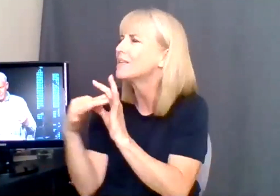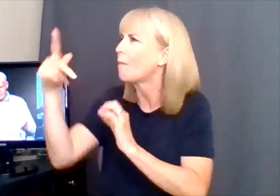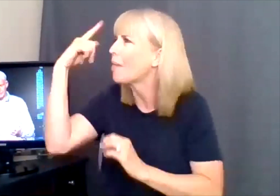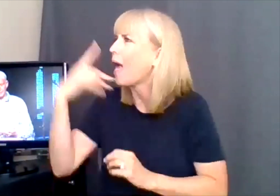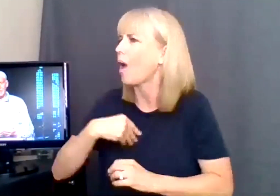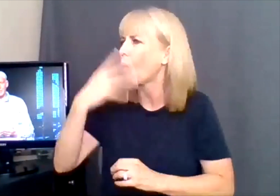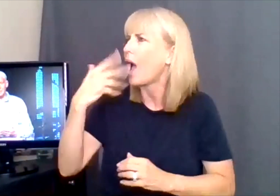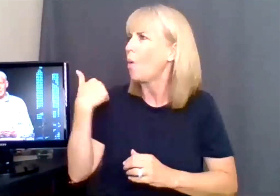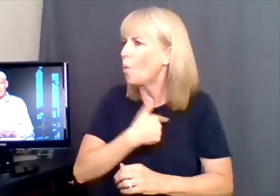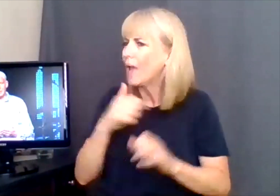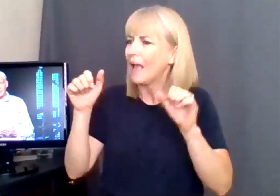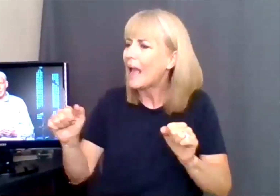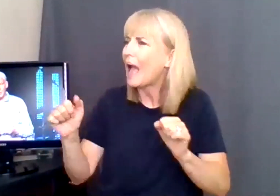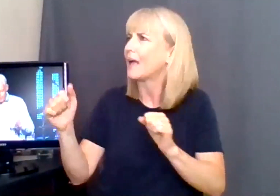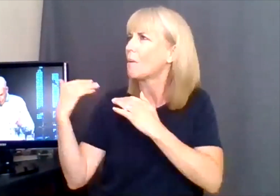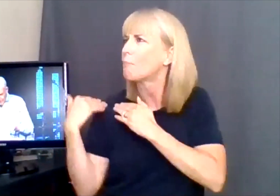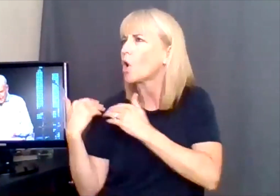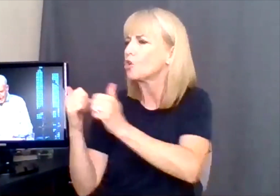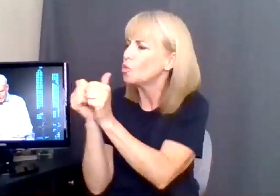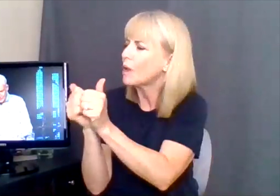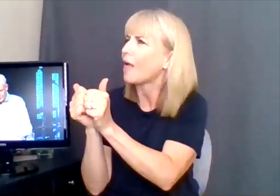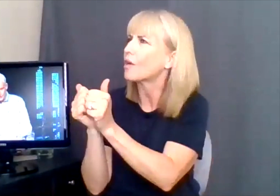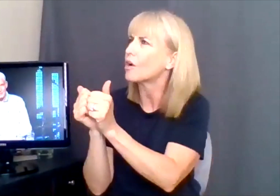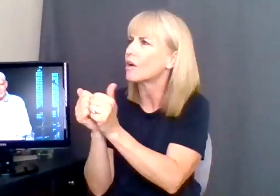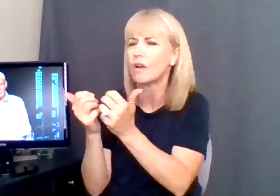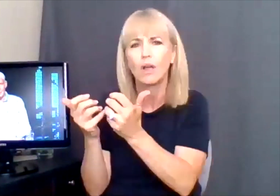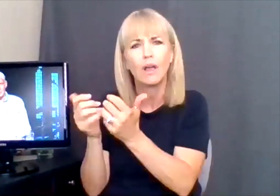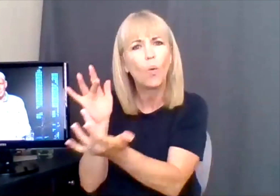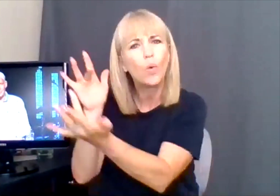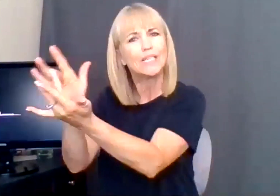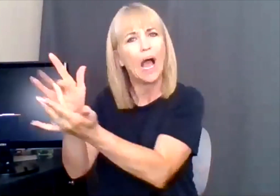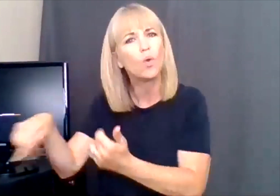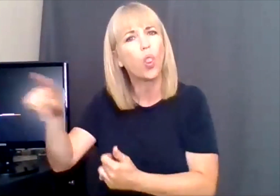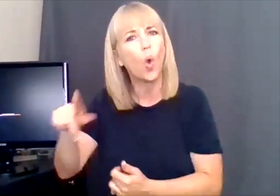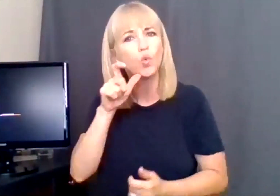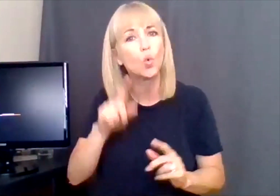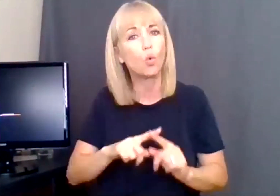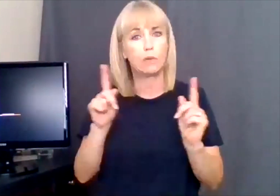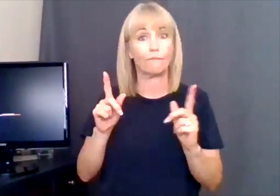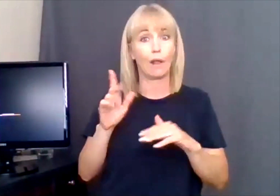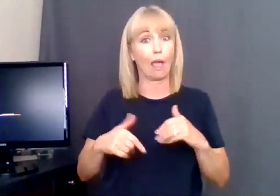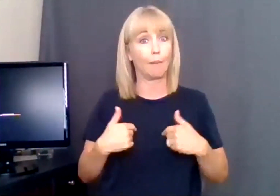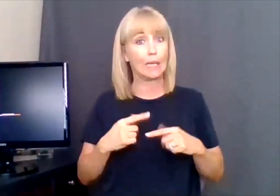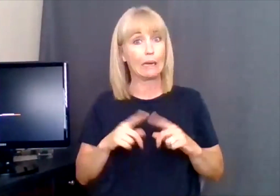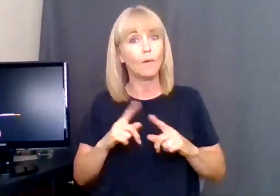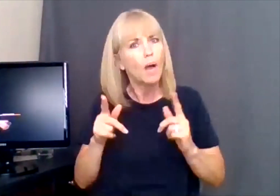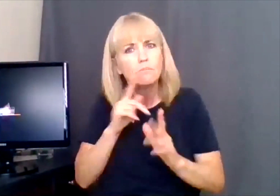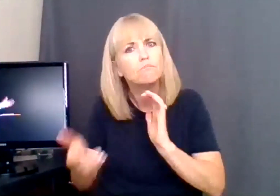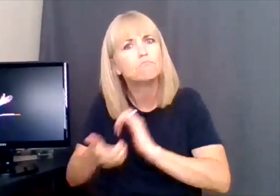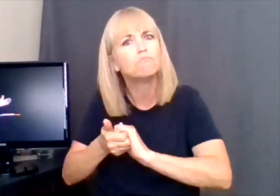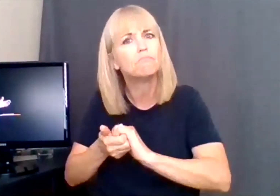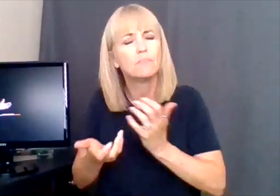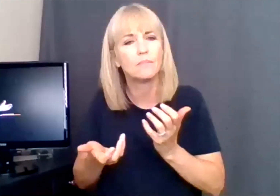burdens. We're able to lift up. We're able to reach out to people that are different from us. A few weeks ago, I